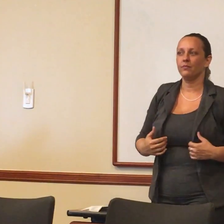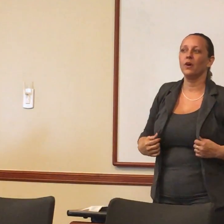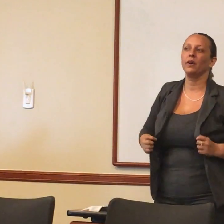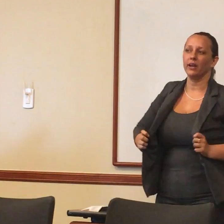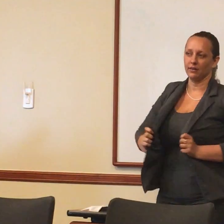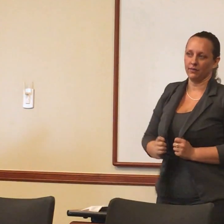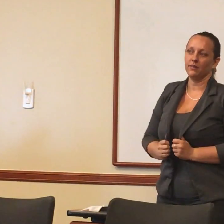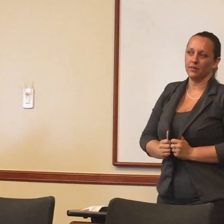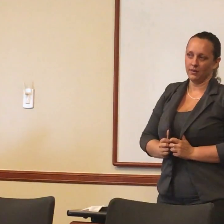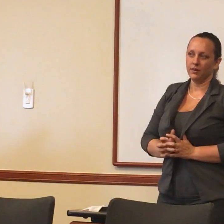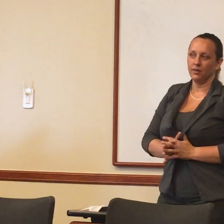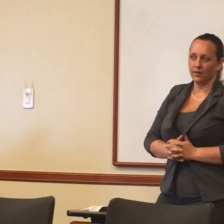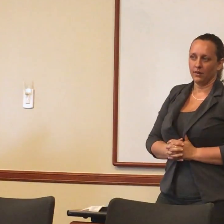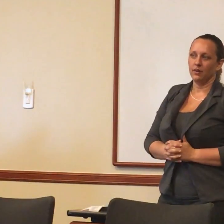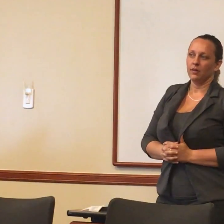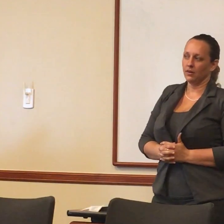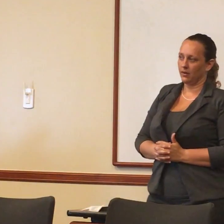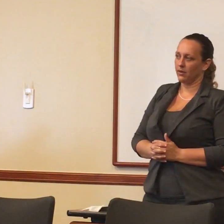Okay.